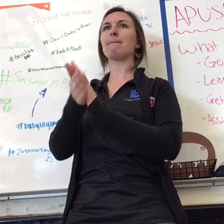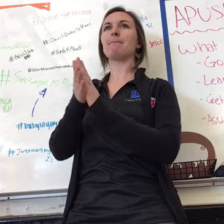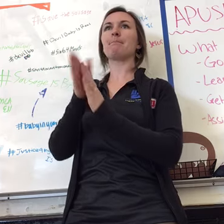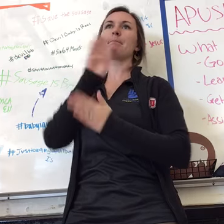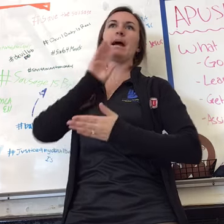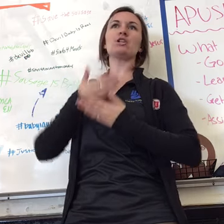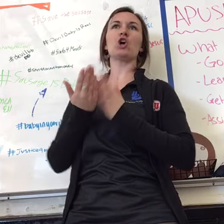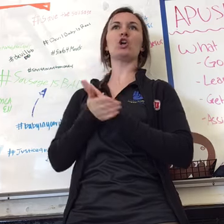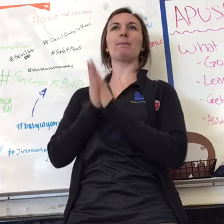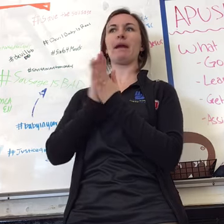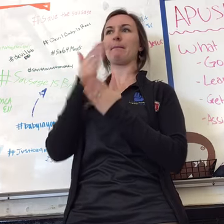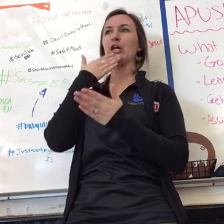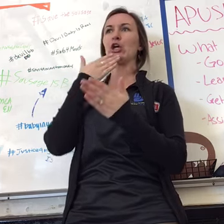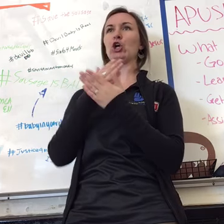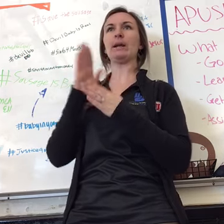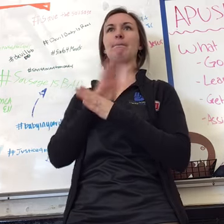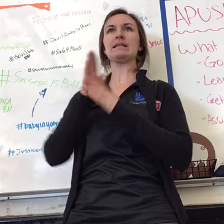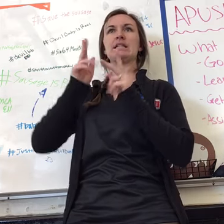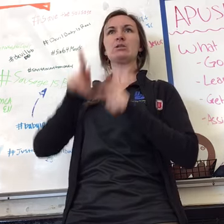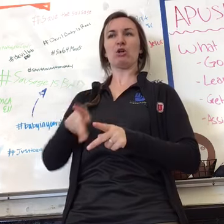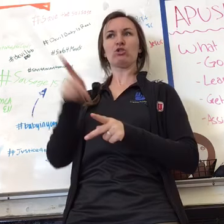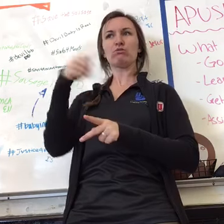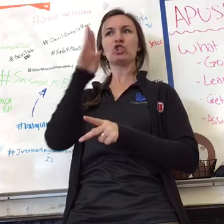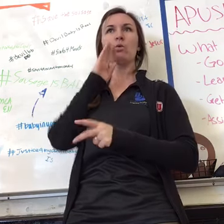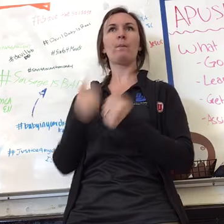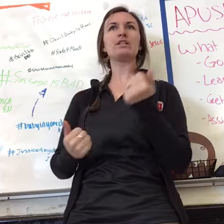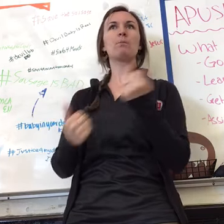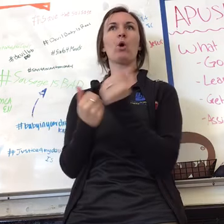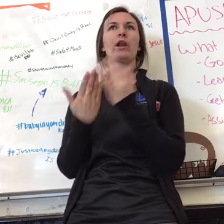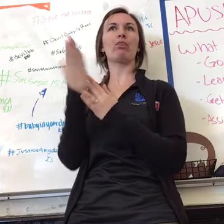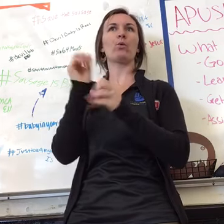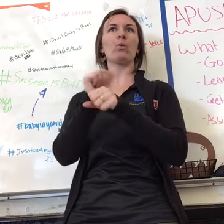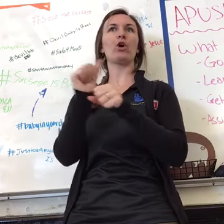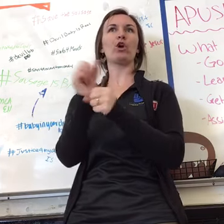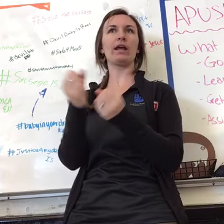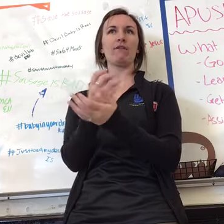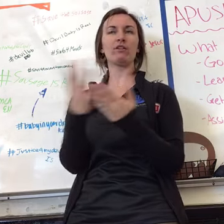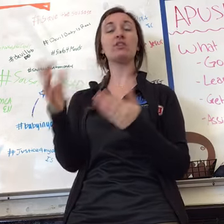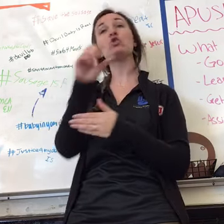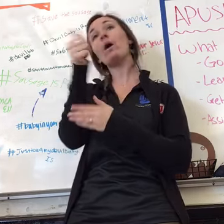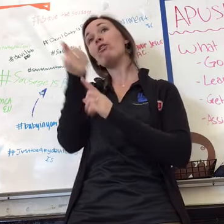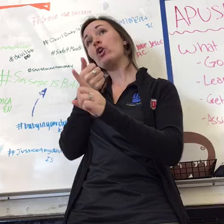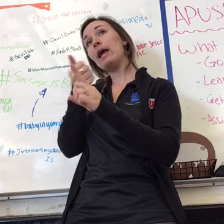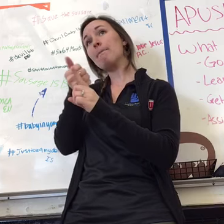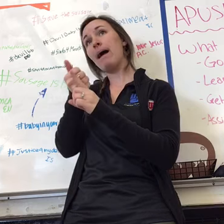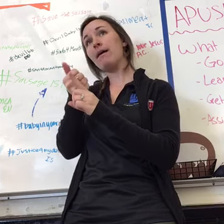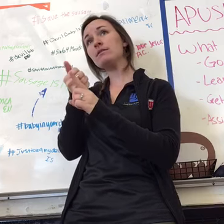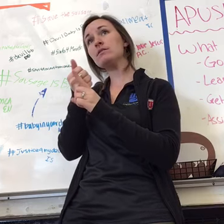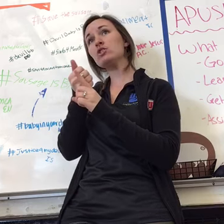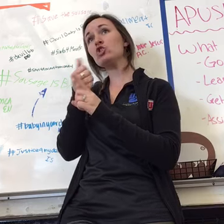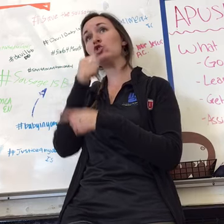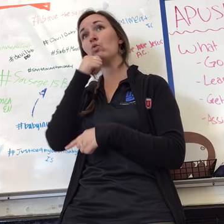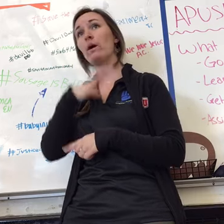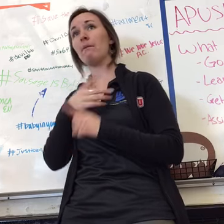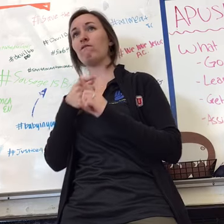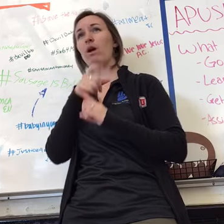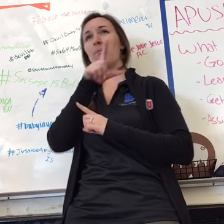employees. Okay? Other impacts of the Lowell system, think of the impact of women, especially the draw away from cult of